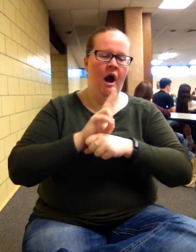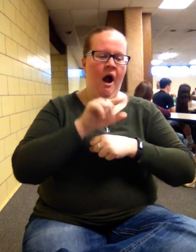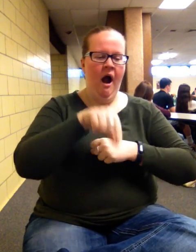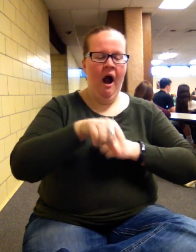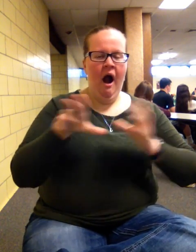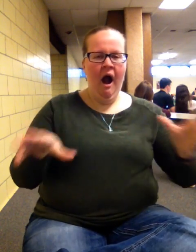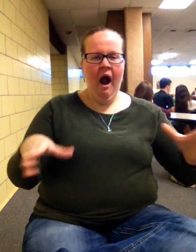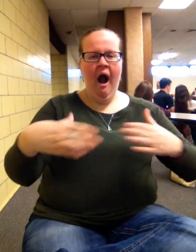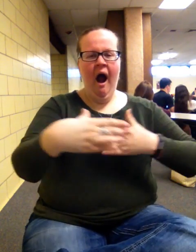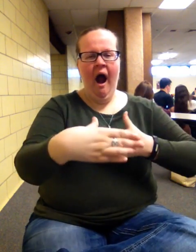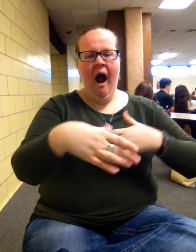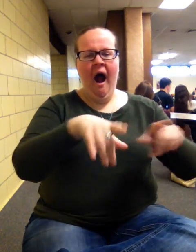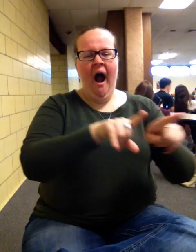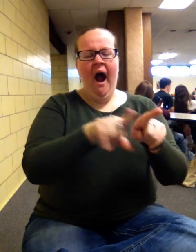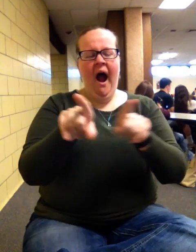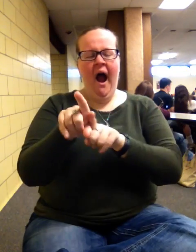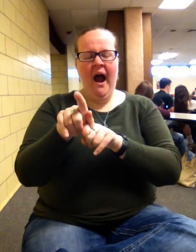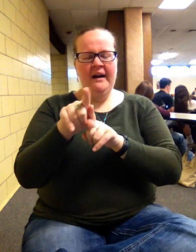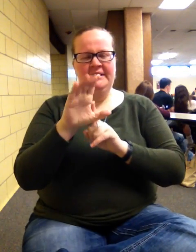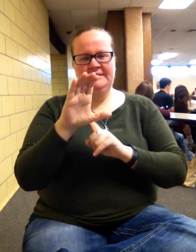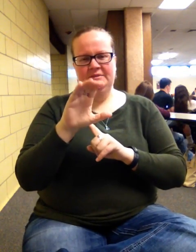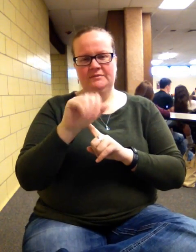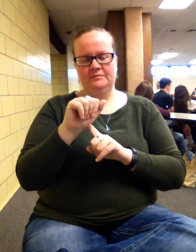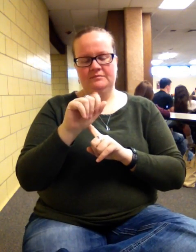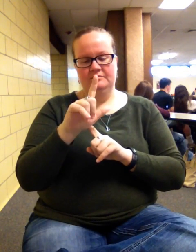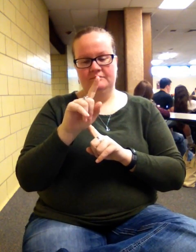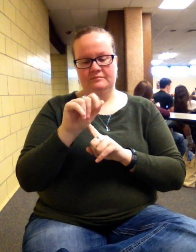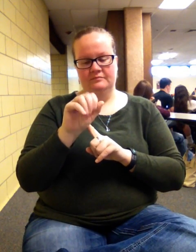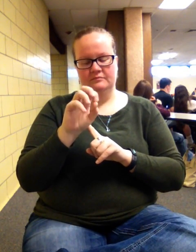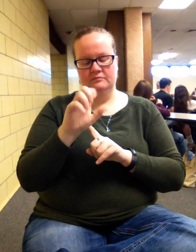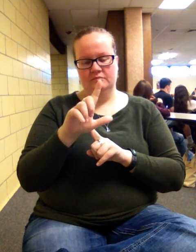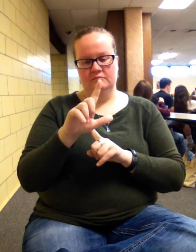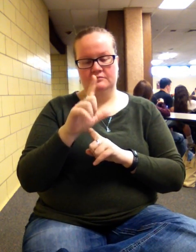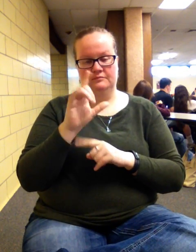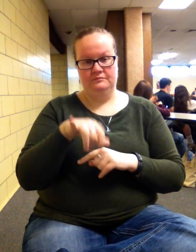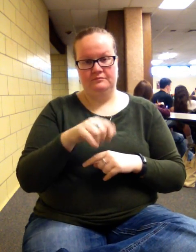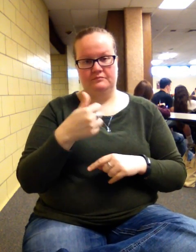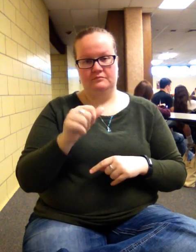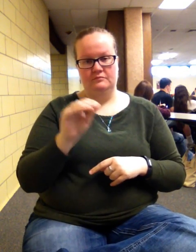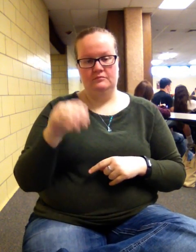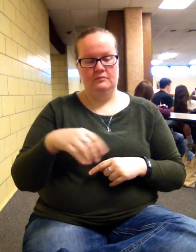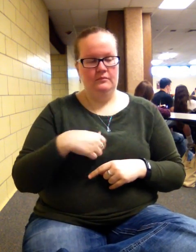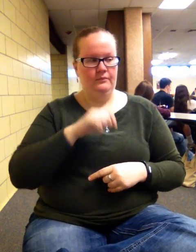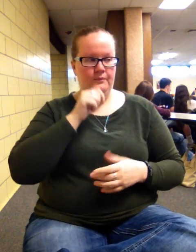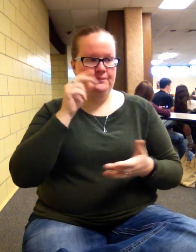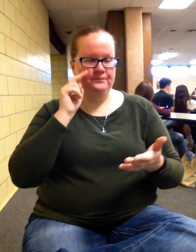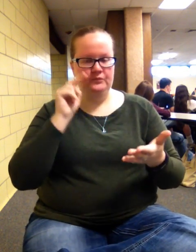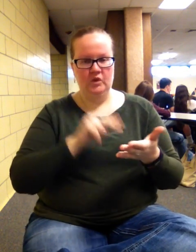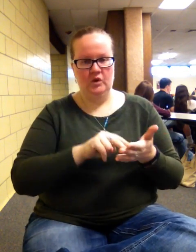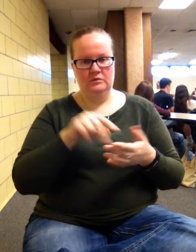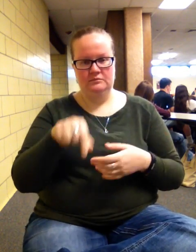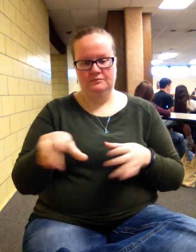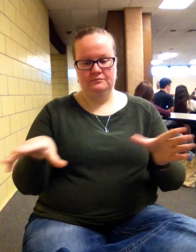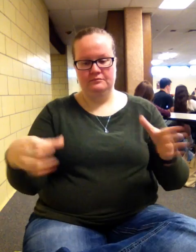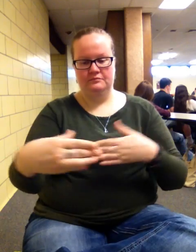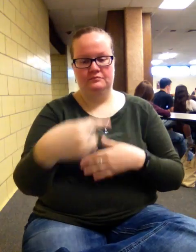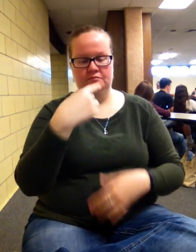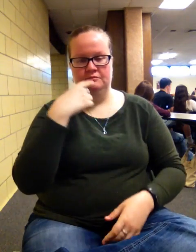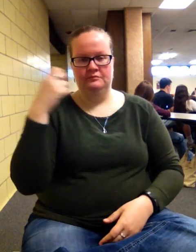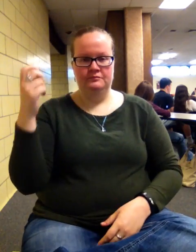collateral. Okay? Well, if that was like 10%, I wouldn't look at this podium and say, okay, it has to cover